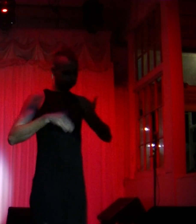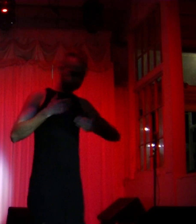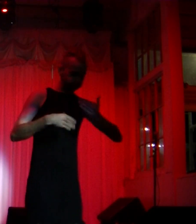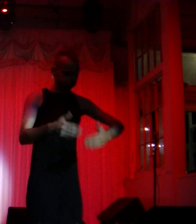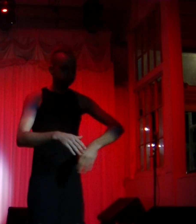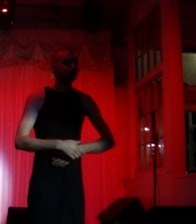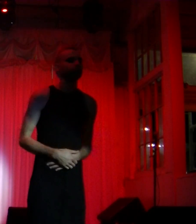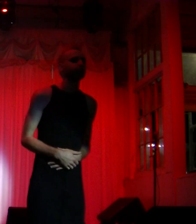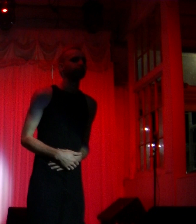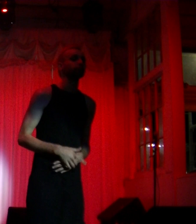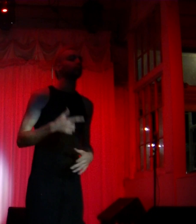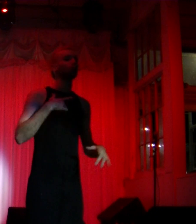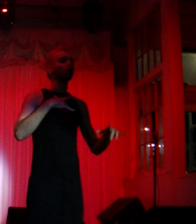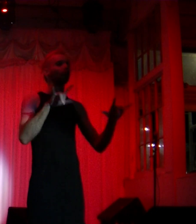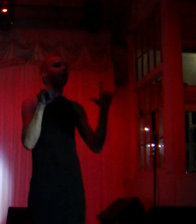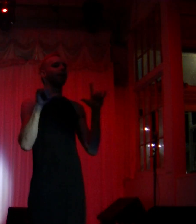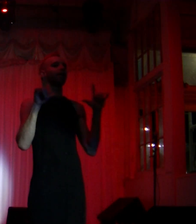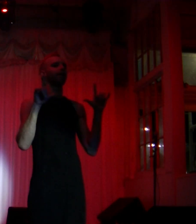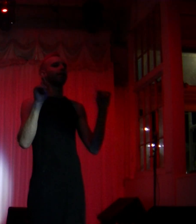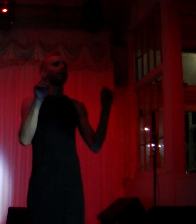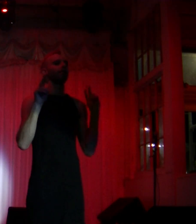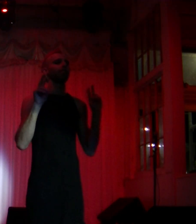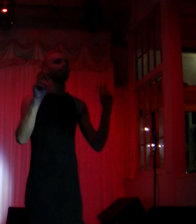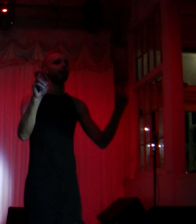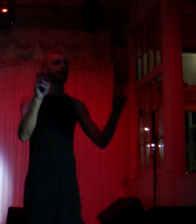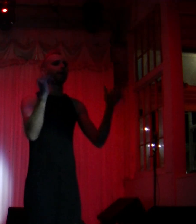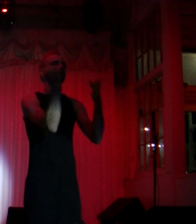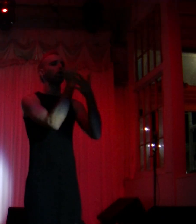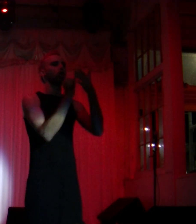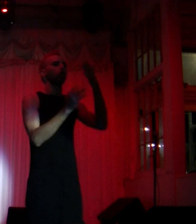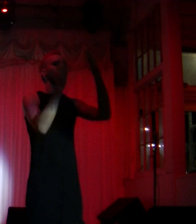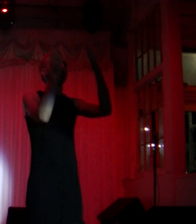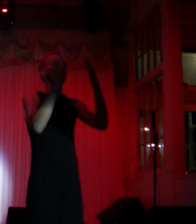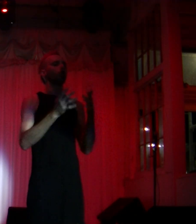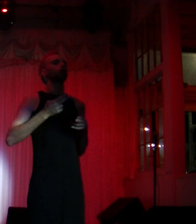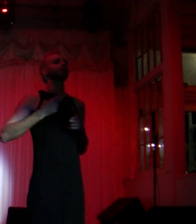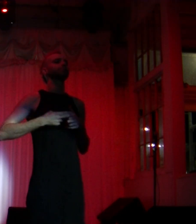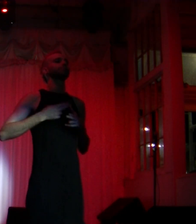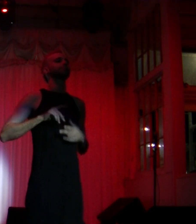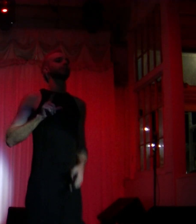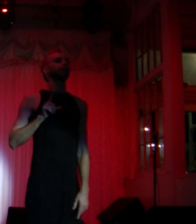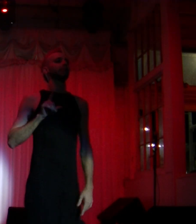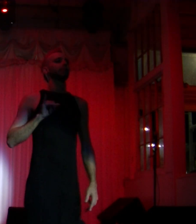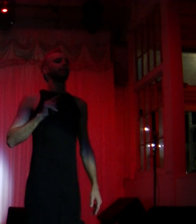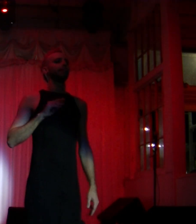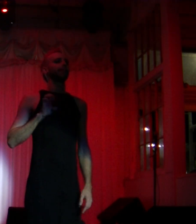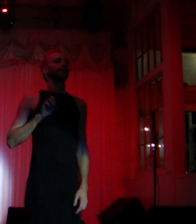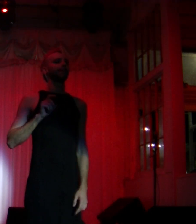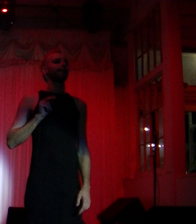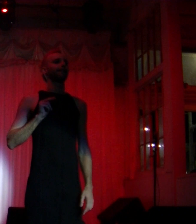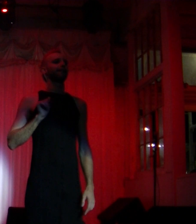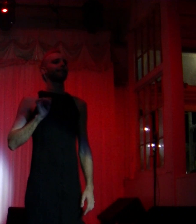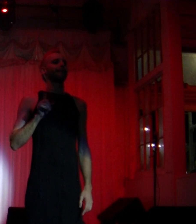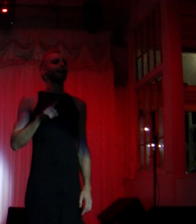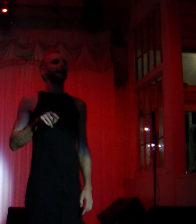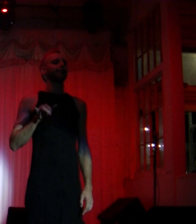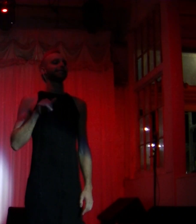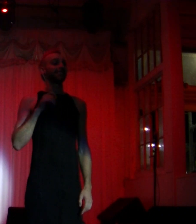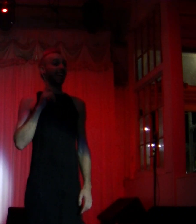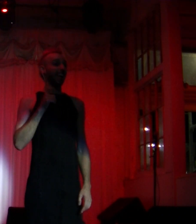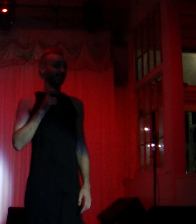right. I love this artist by the name of Lil Nas X. Have any of y'all heard of this